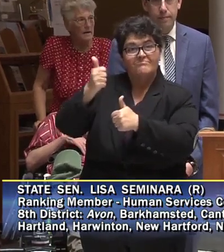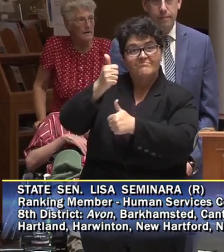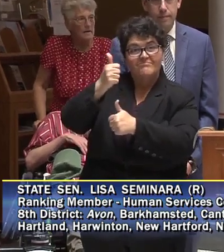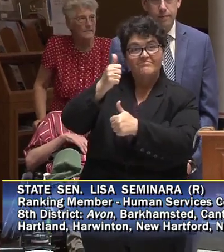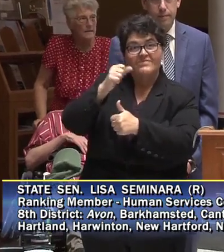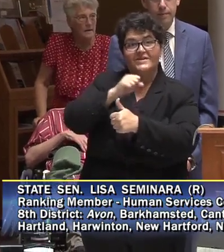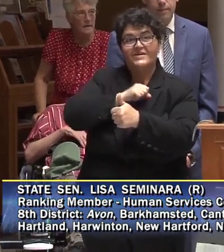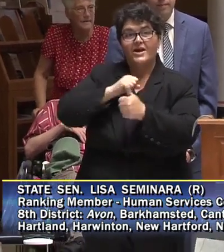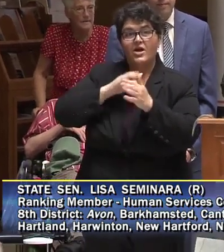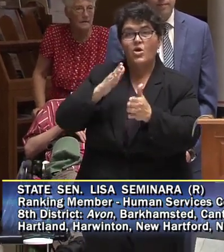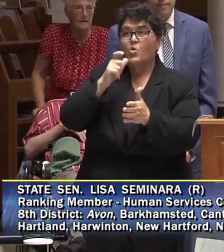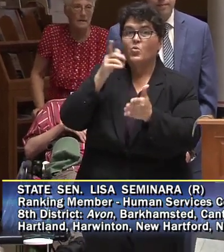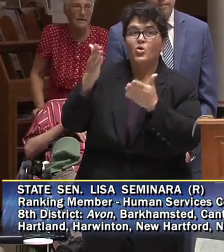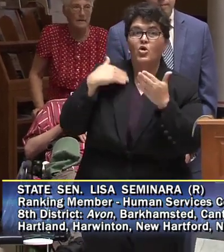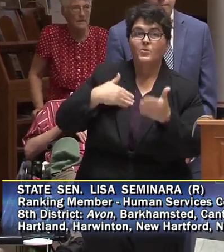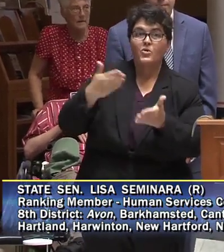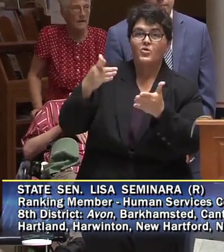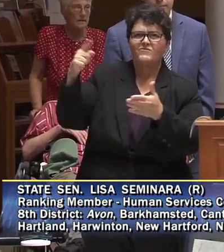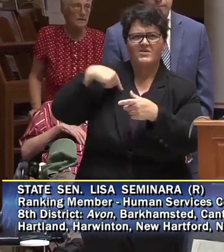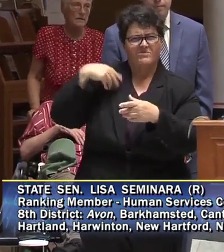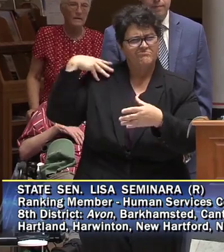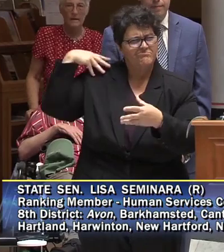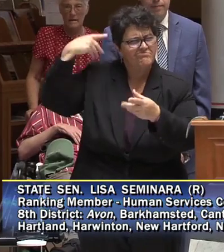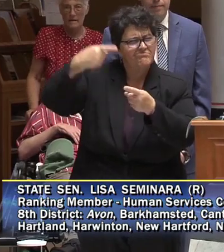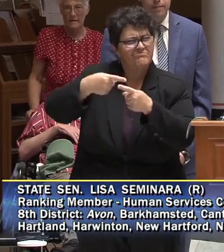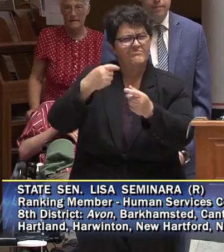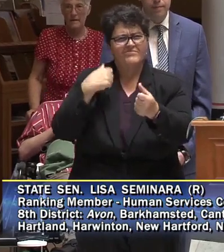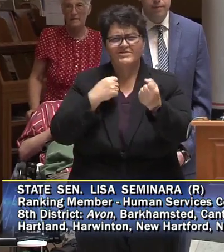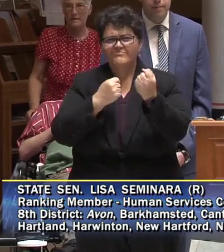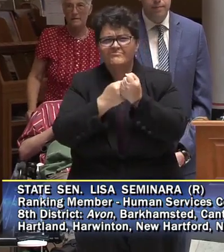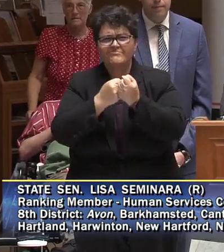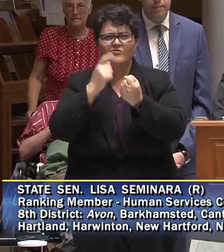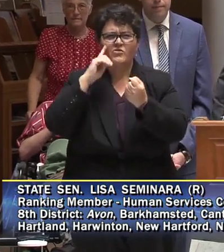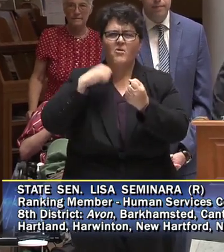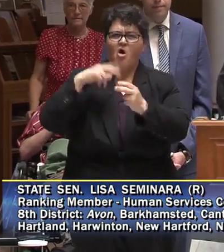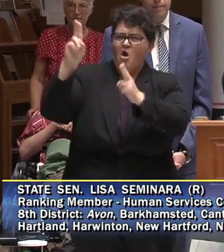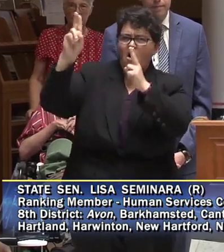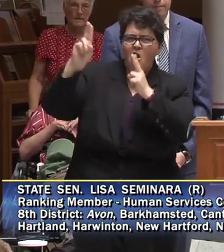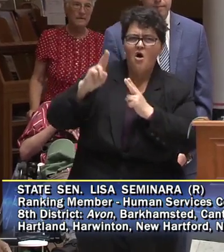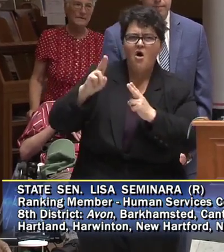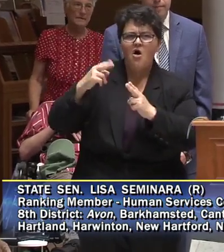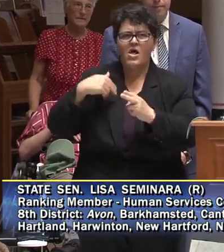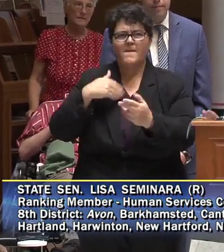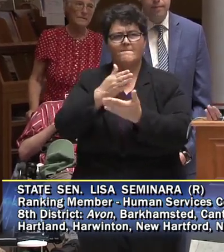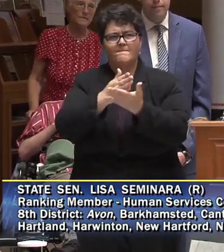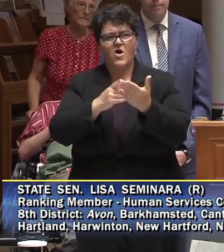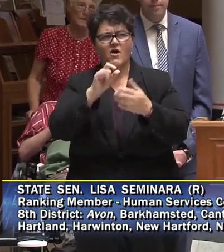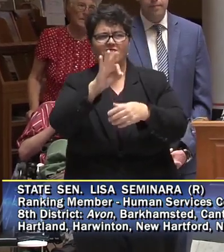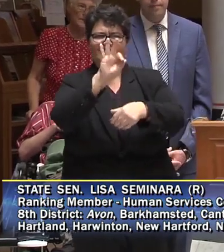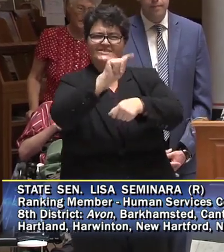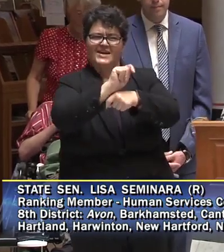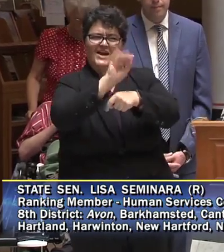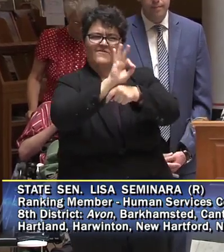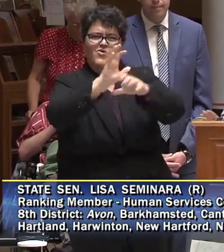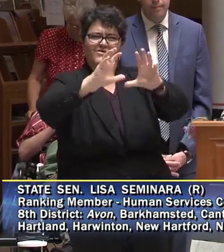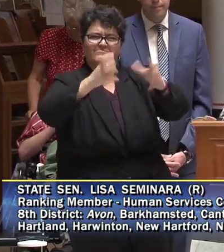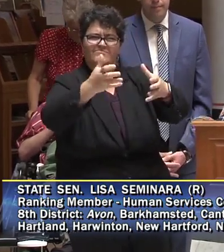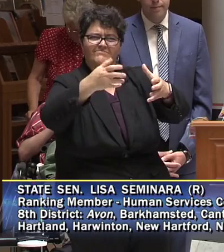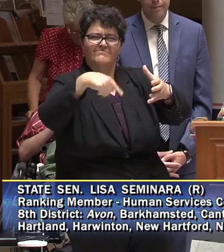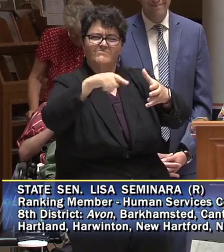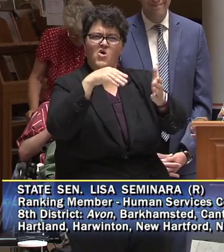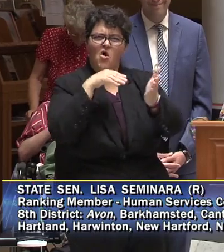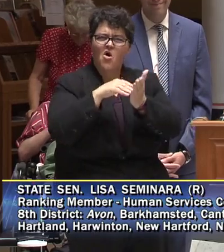longtime advocate for the disabled, I was honored to serve on the task force. We met frequently,